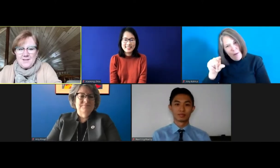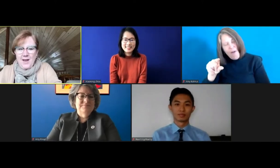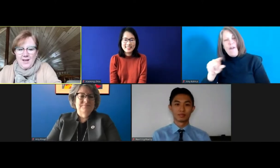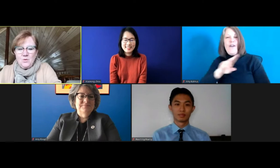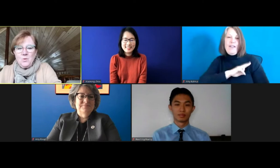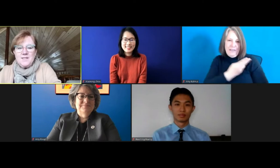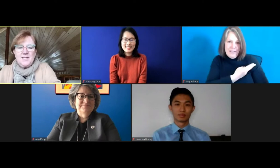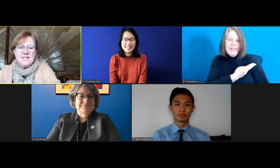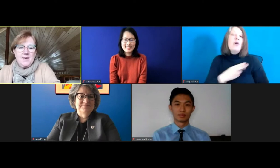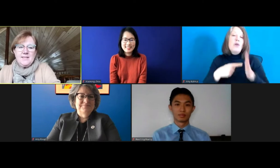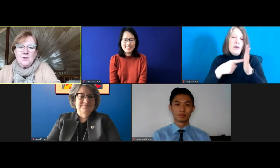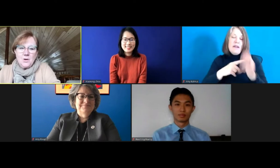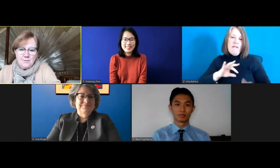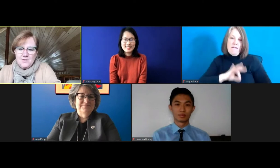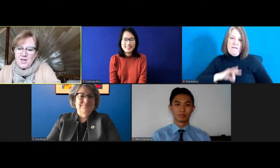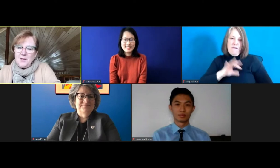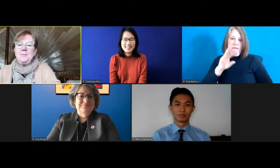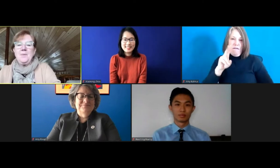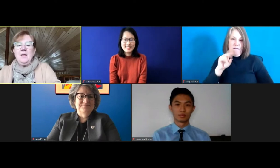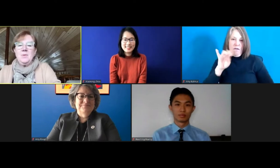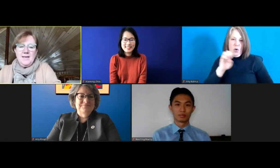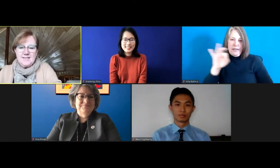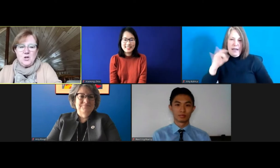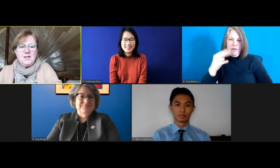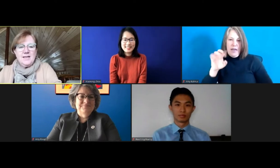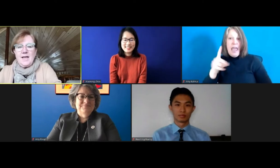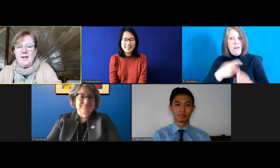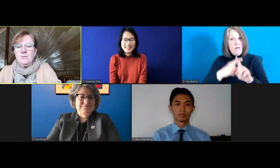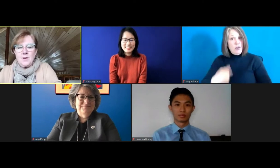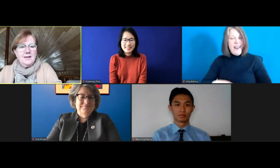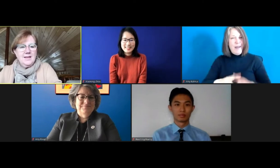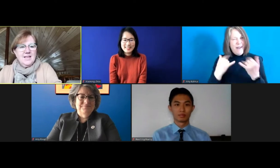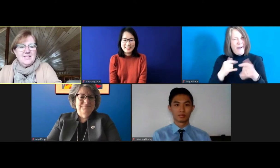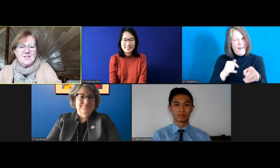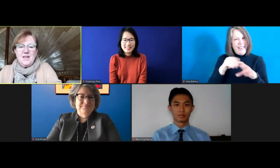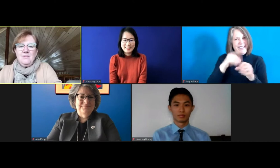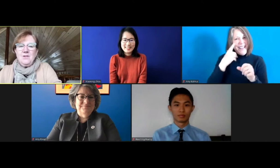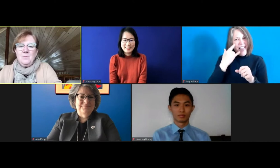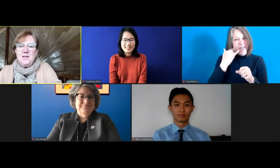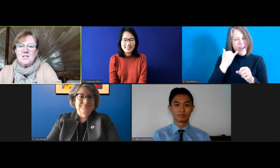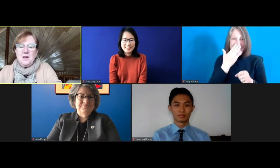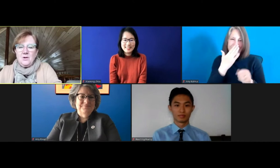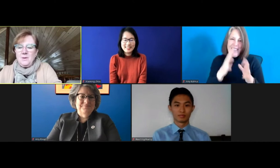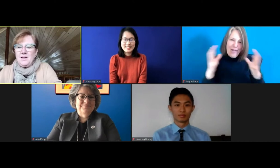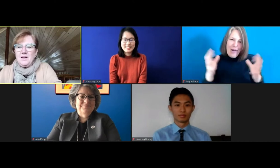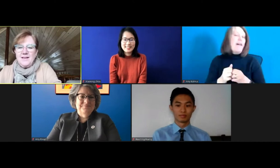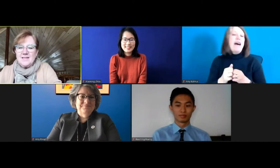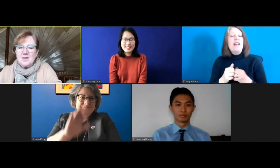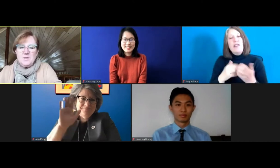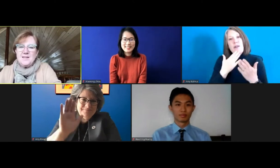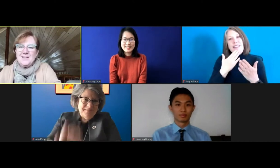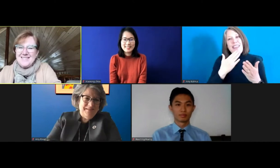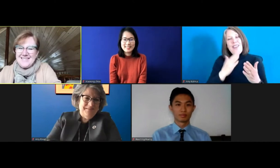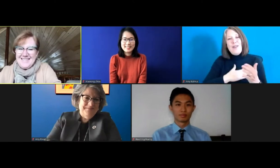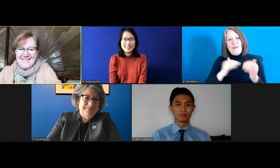Voice of Hand, which is based out of China, but he is currently in California. So thank you very much. All right, my colleagues, I